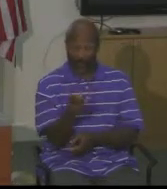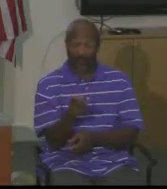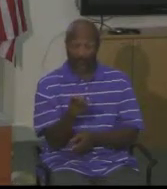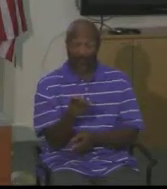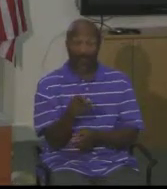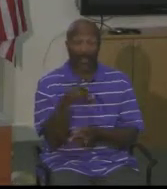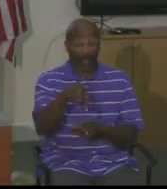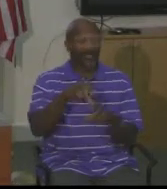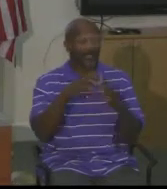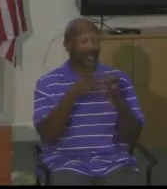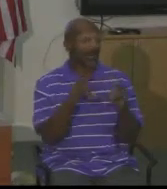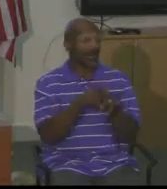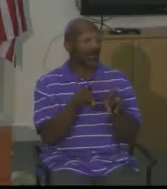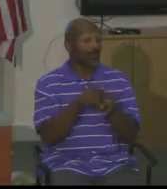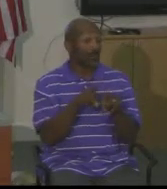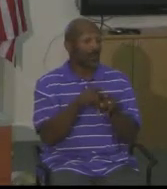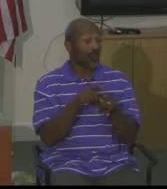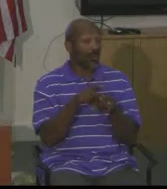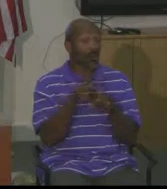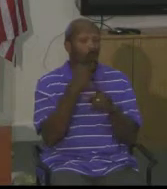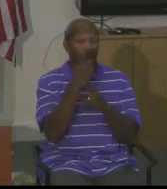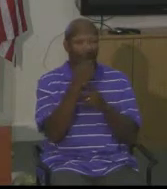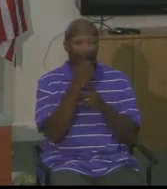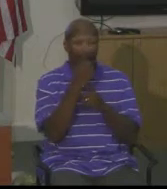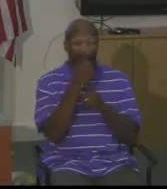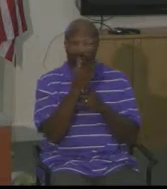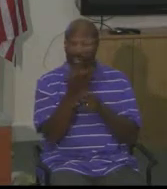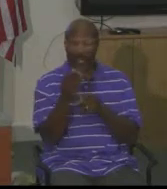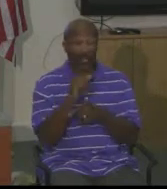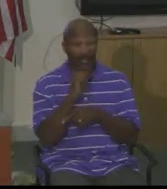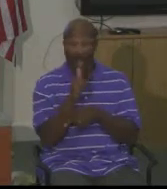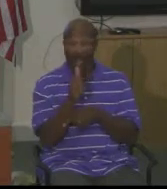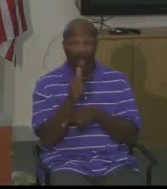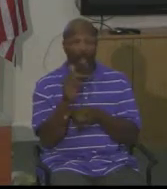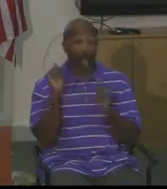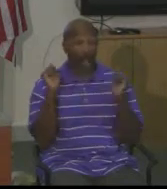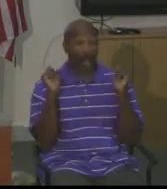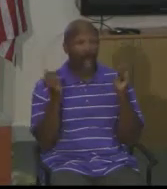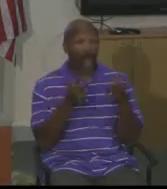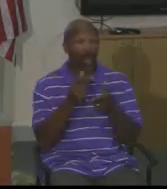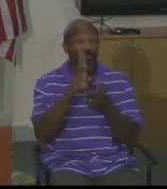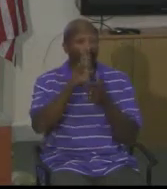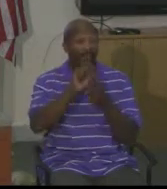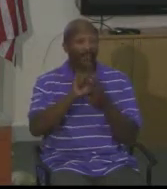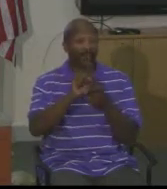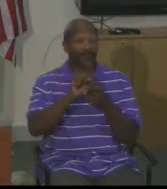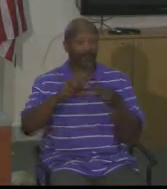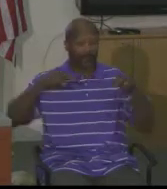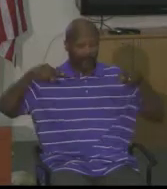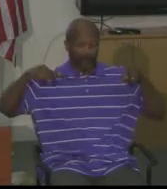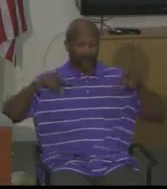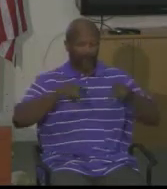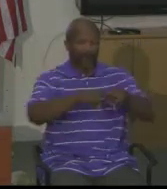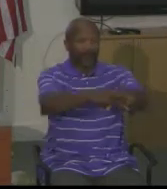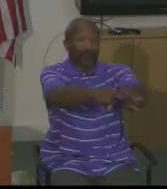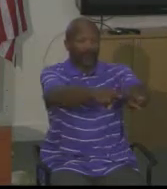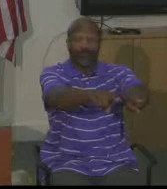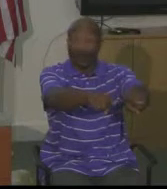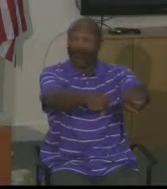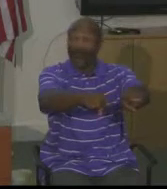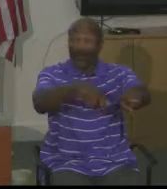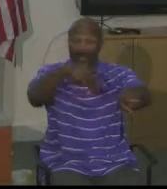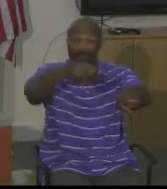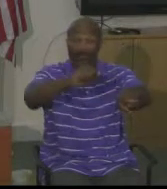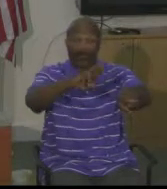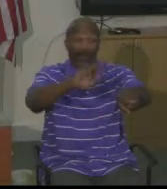In this class also, except for one exception, all the buses are in parallel. Meaning each